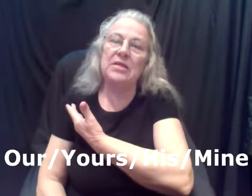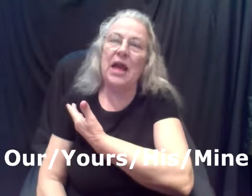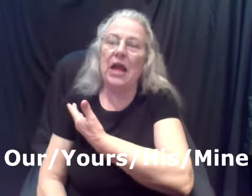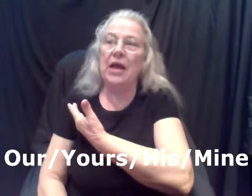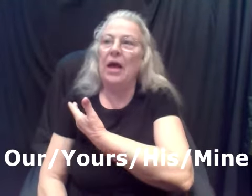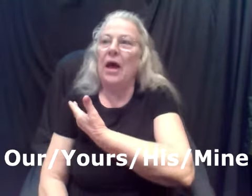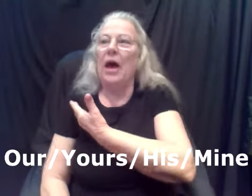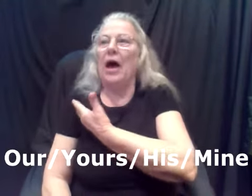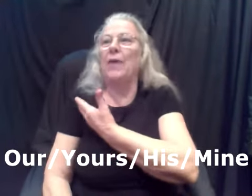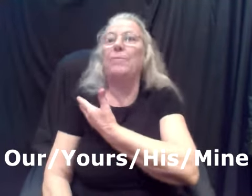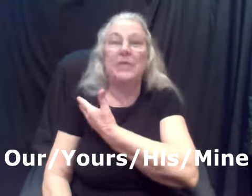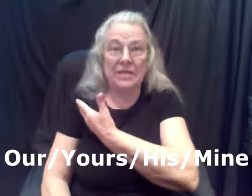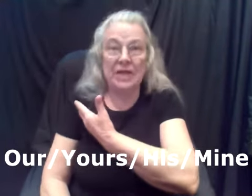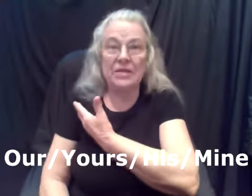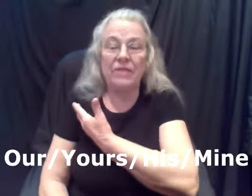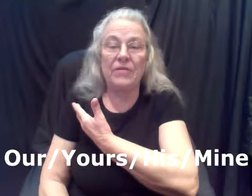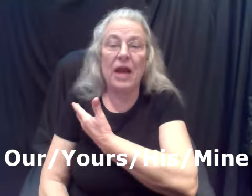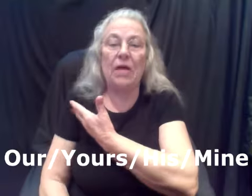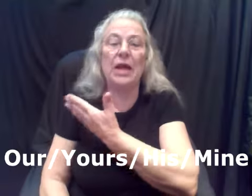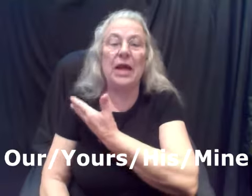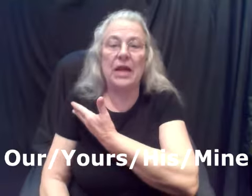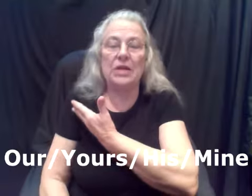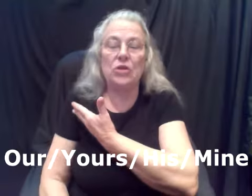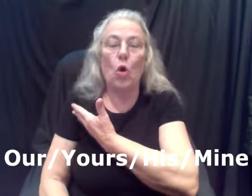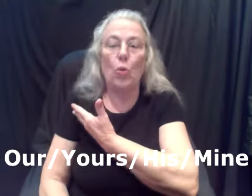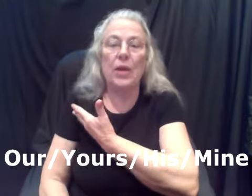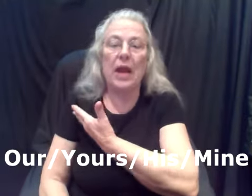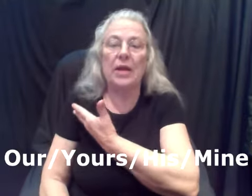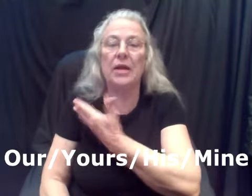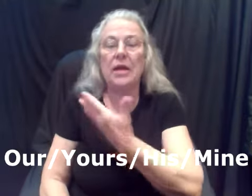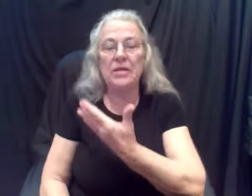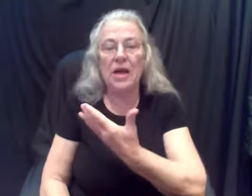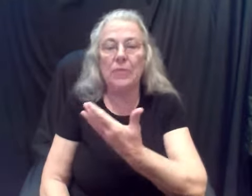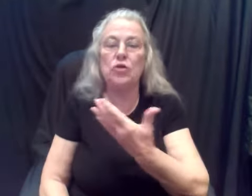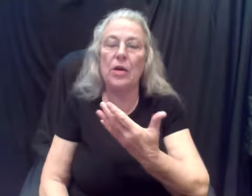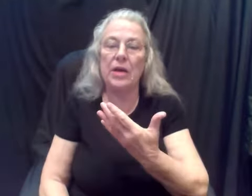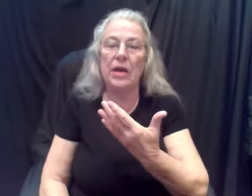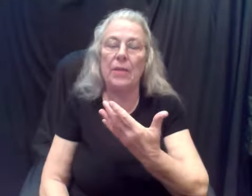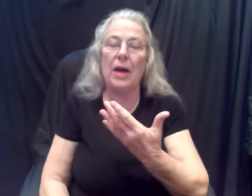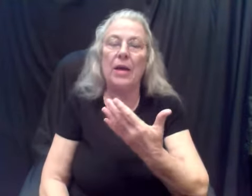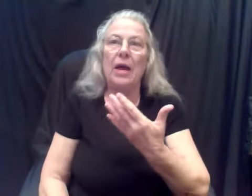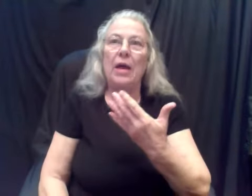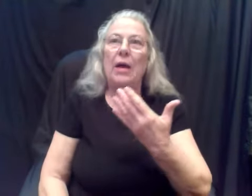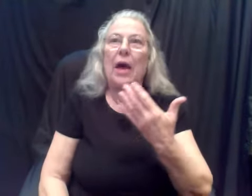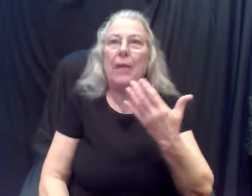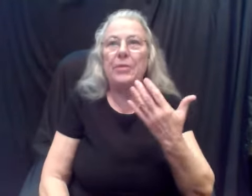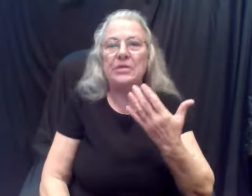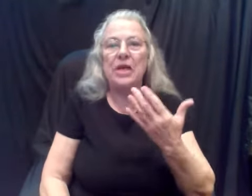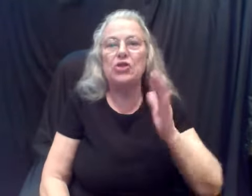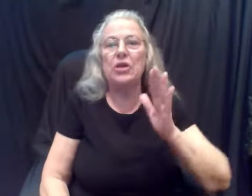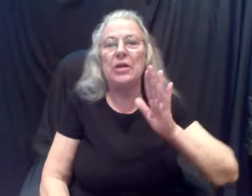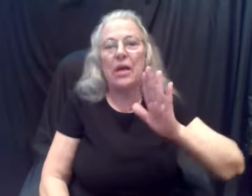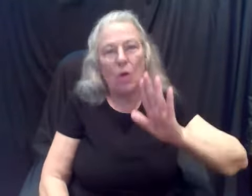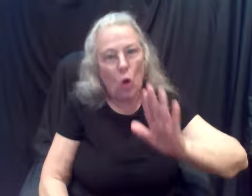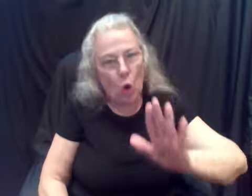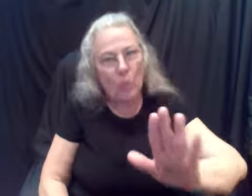a possessive noun, it is open hand. Anytime you're talking about possession, open